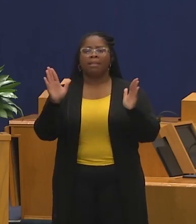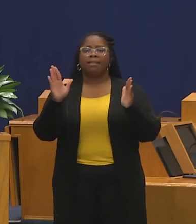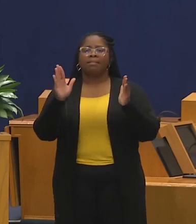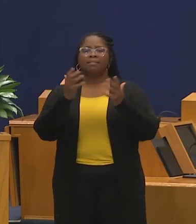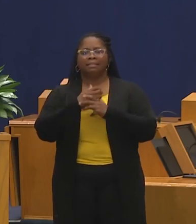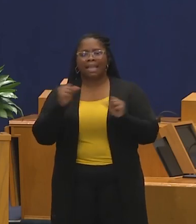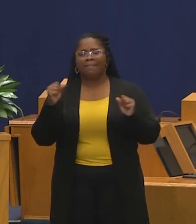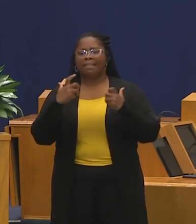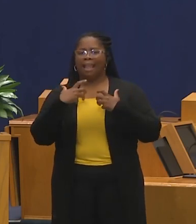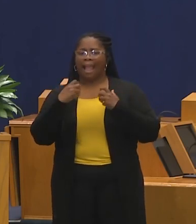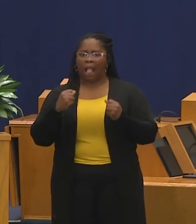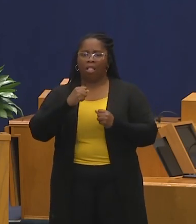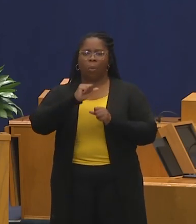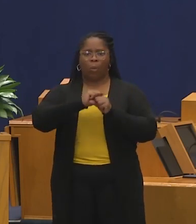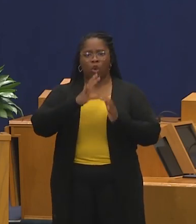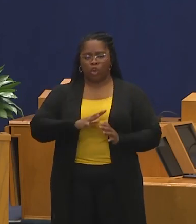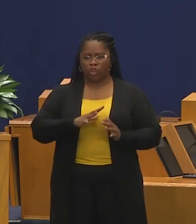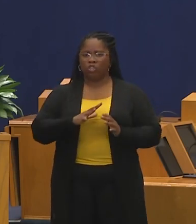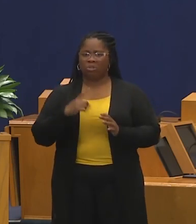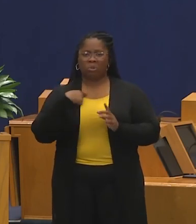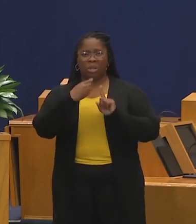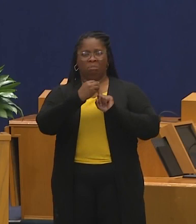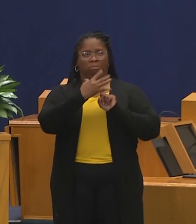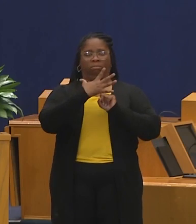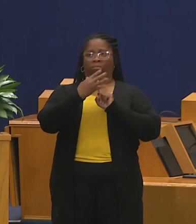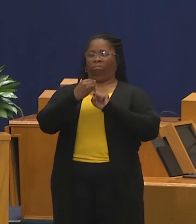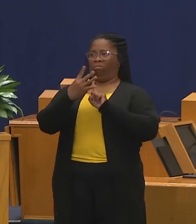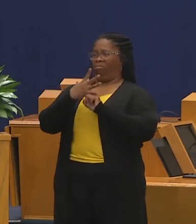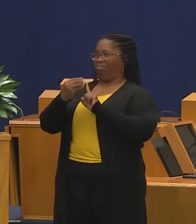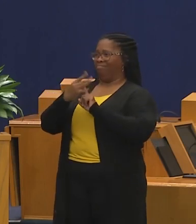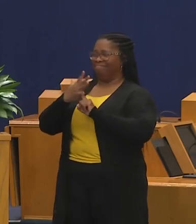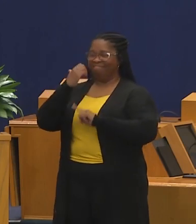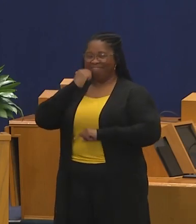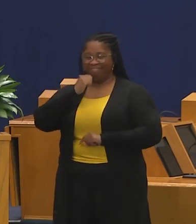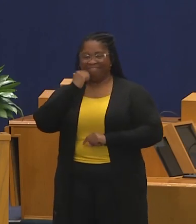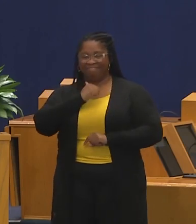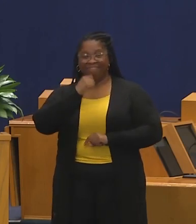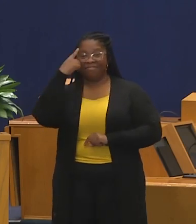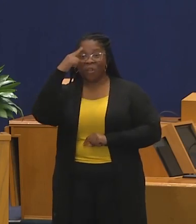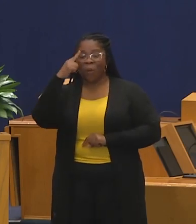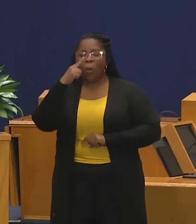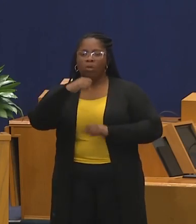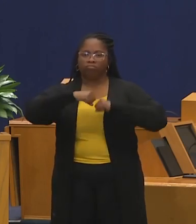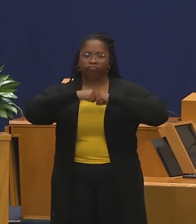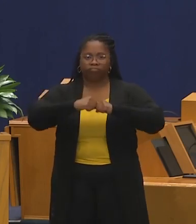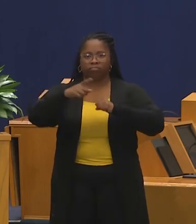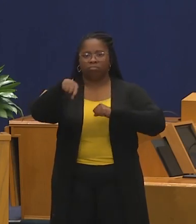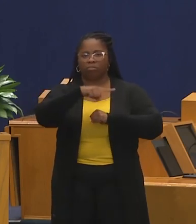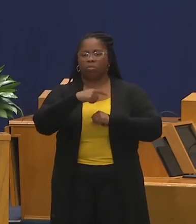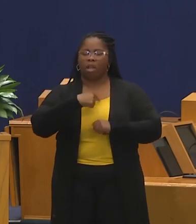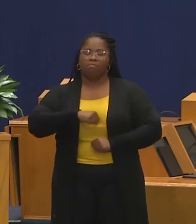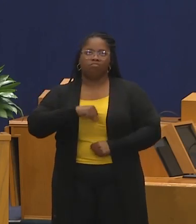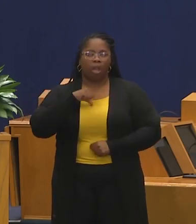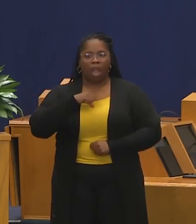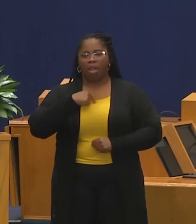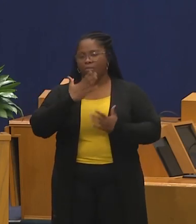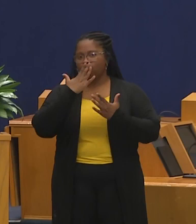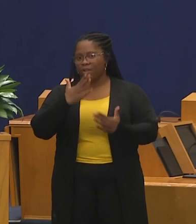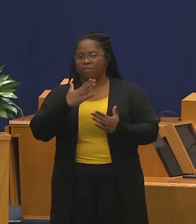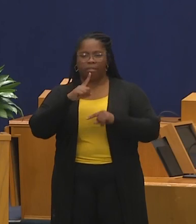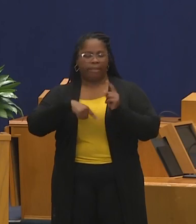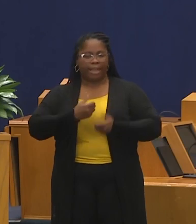lines who are exposed to this deadly virus day in and day out, and for the sake of public safety, I'm proud and grateful beyond words.